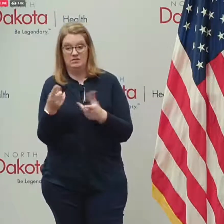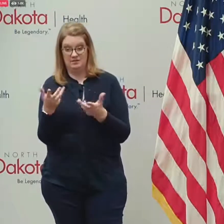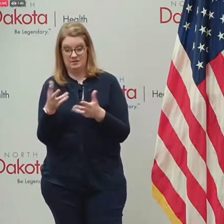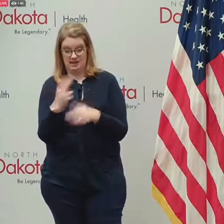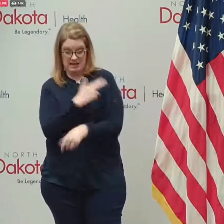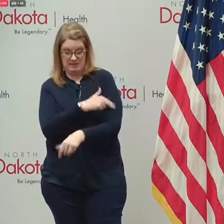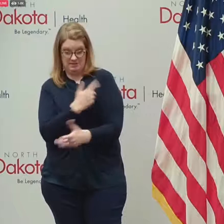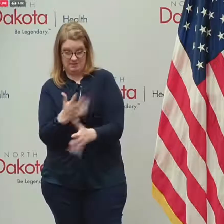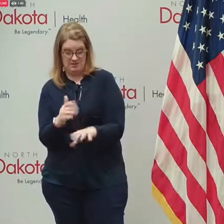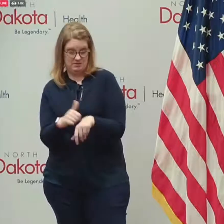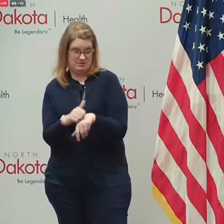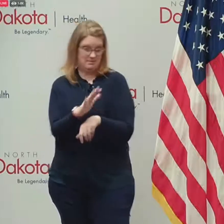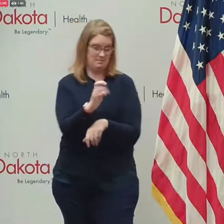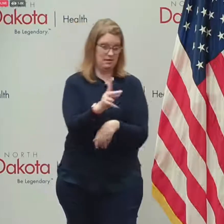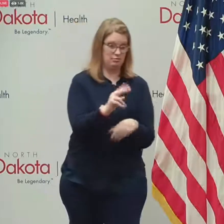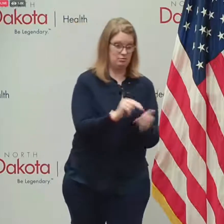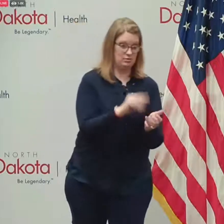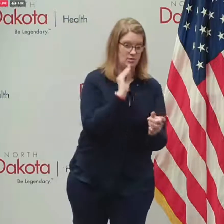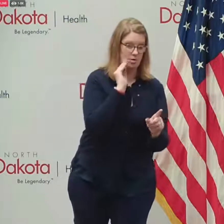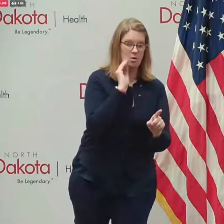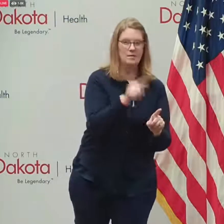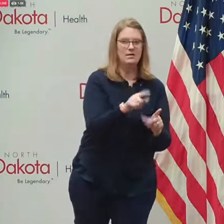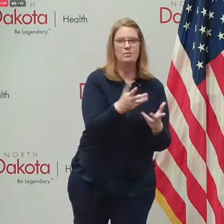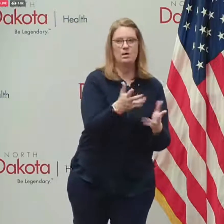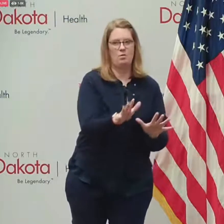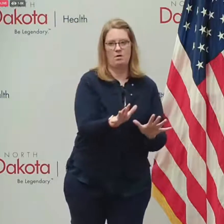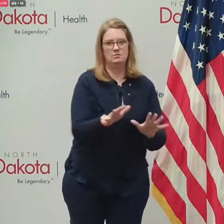So we just have to find new ways of collaborating to